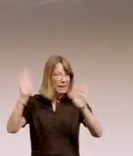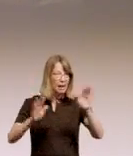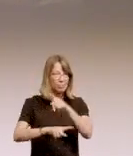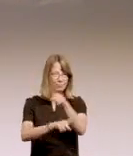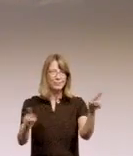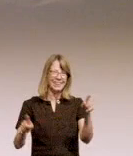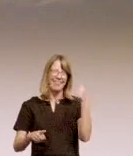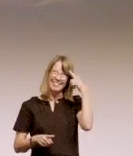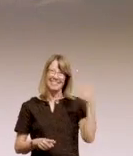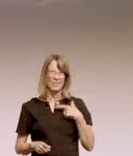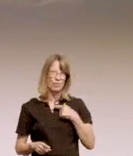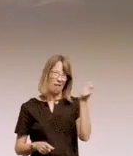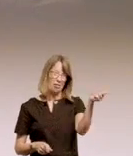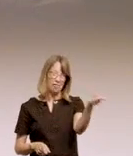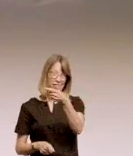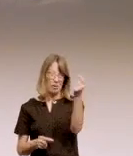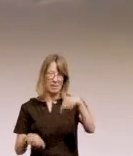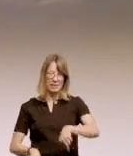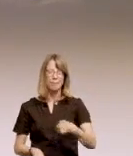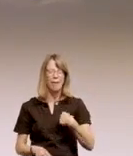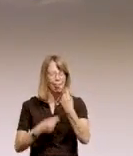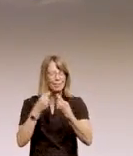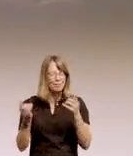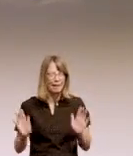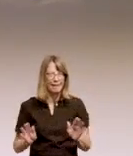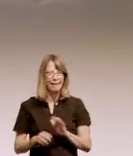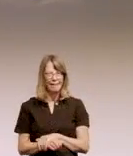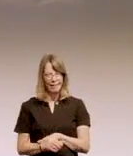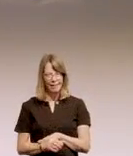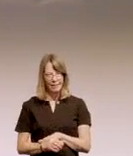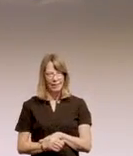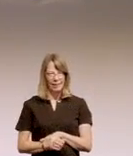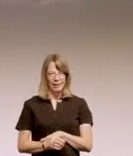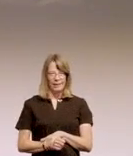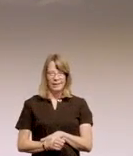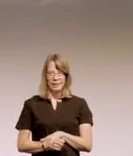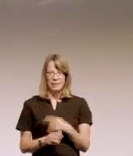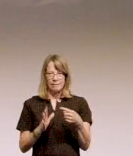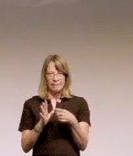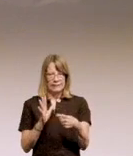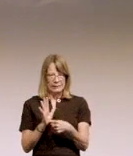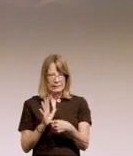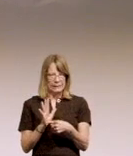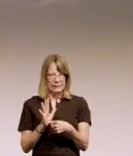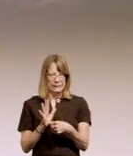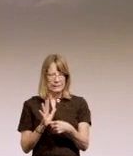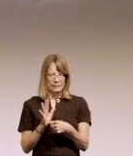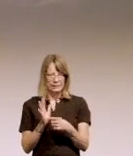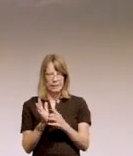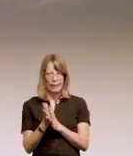be here if you didn't. But again, I'll go over it just in case. So Assistive technology is